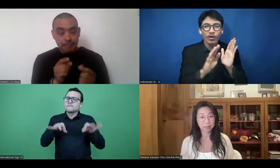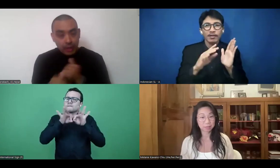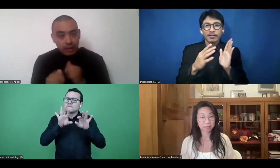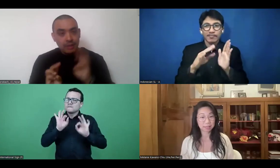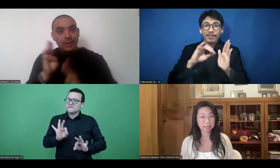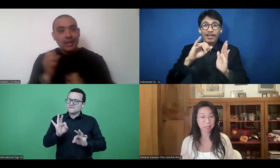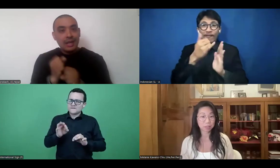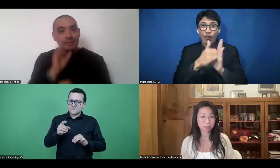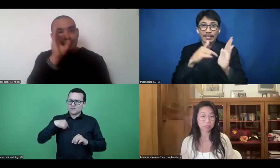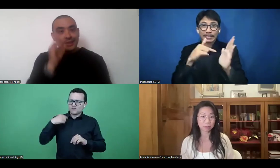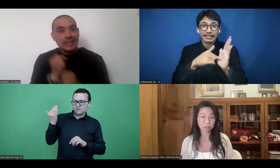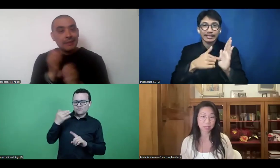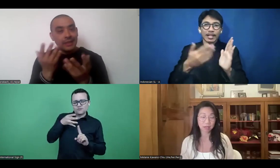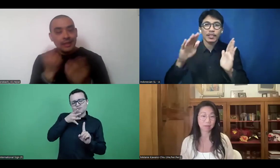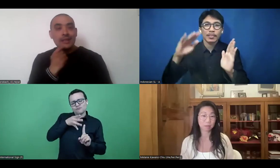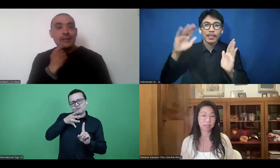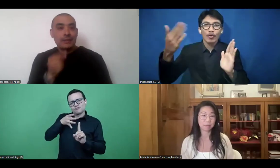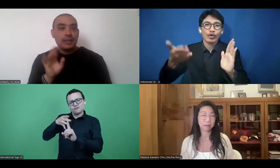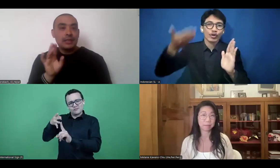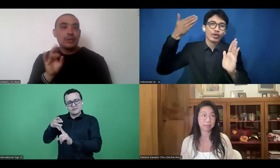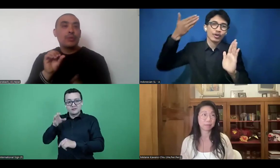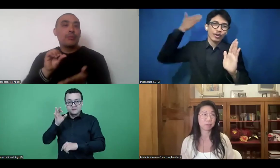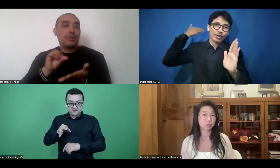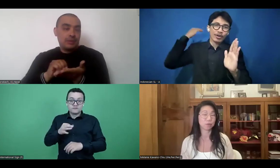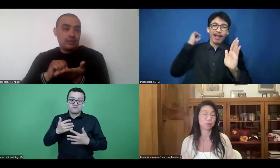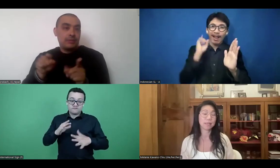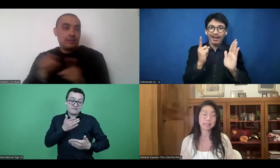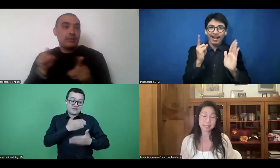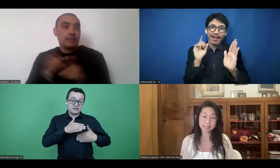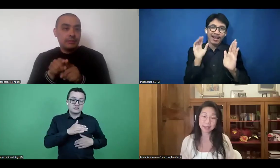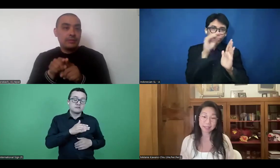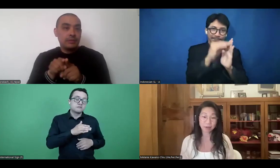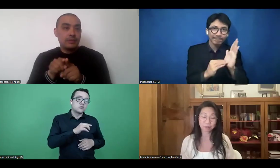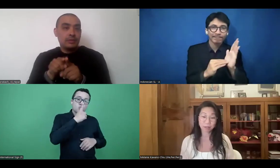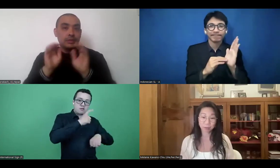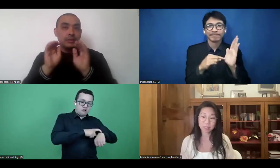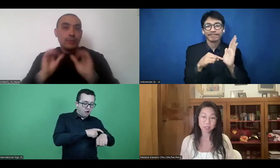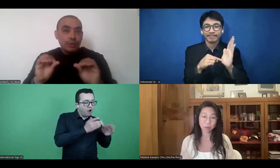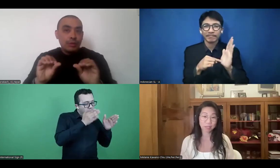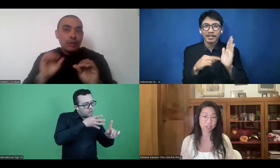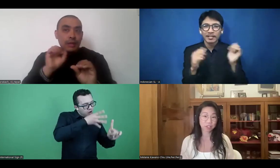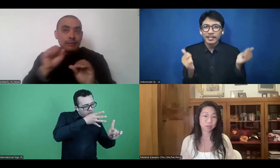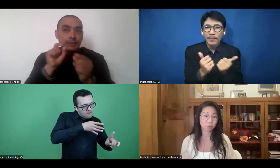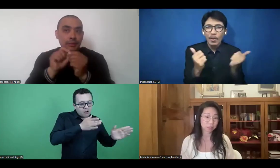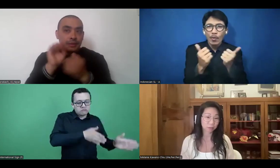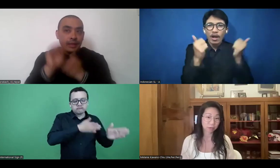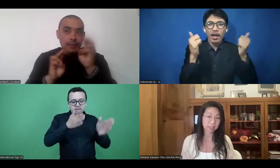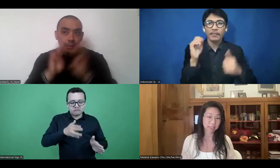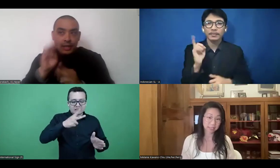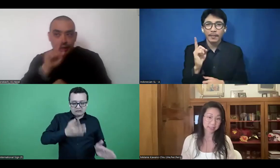evaluation is that it was the third time we had been able to design our evaluation questions